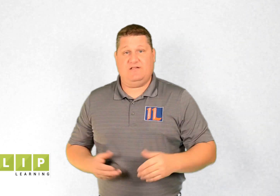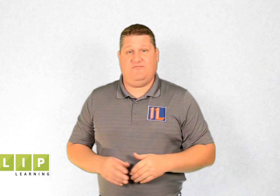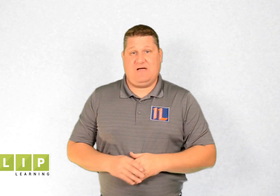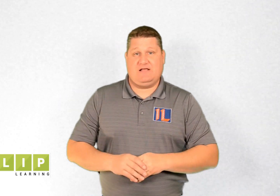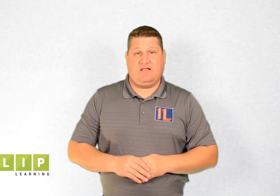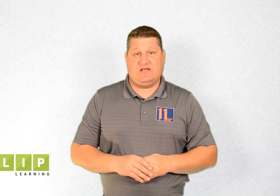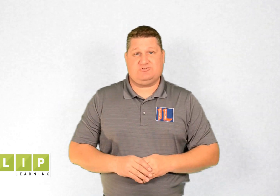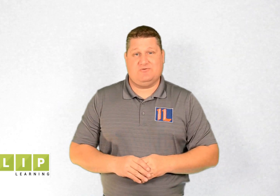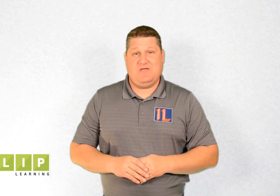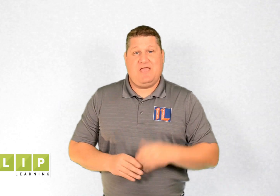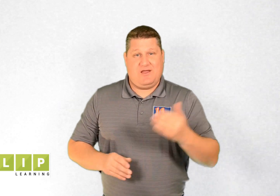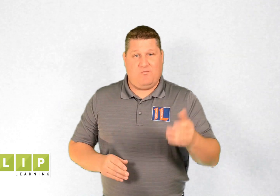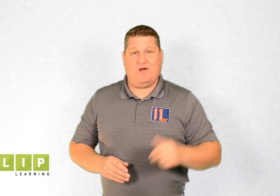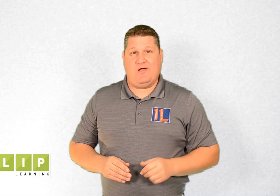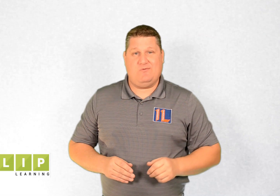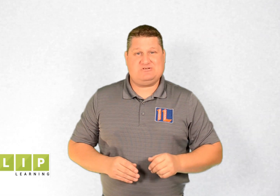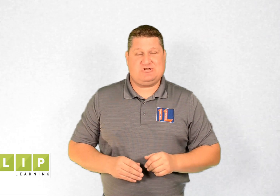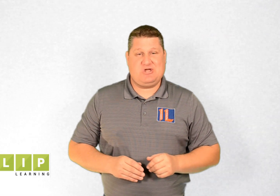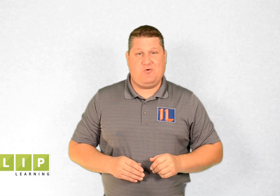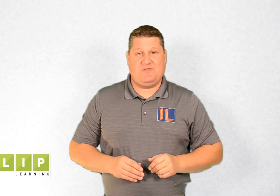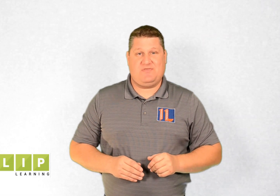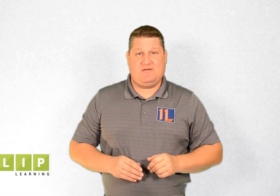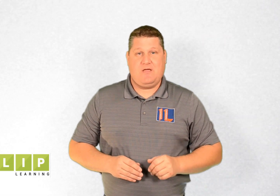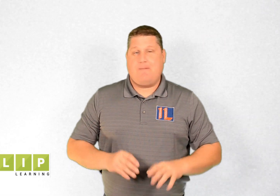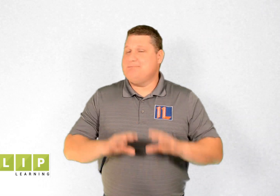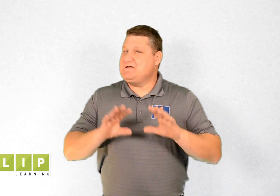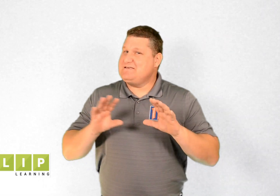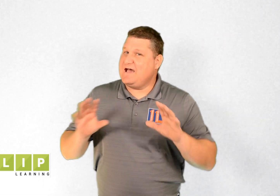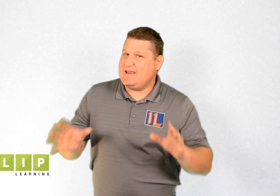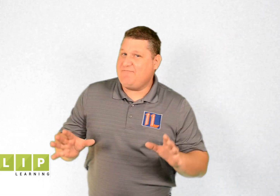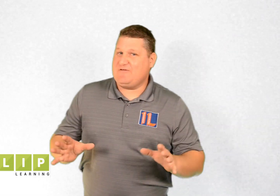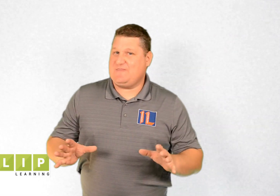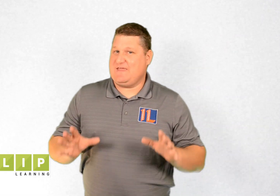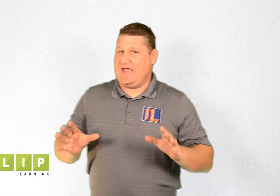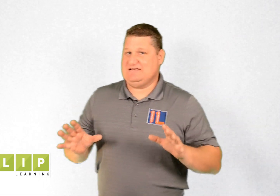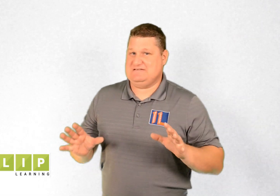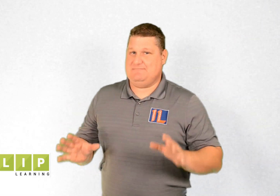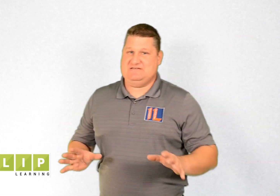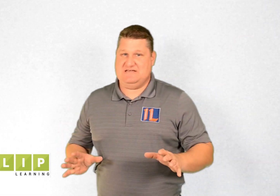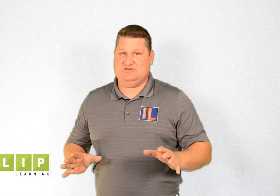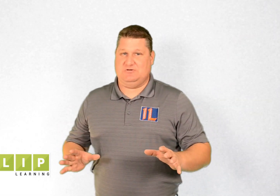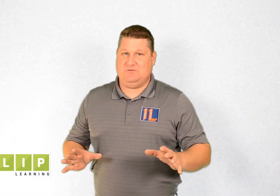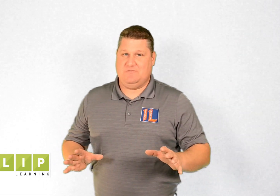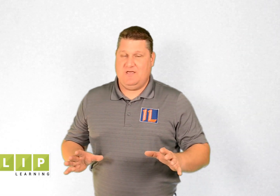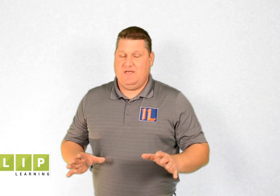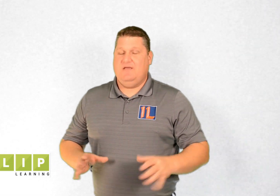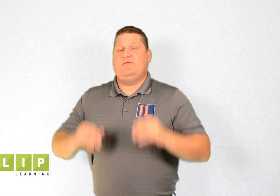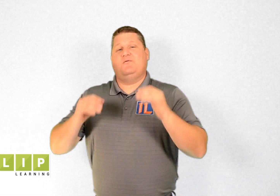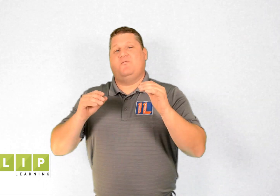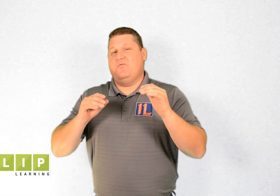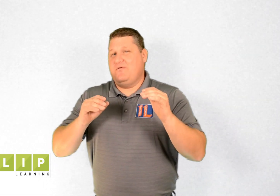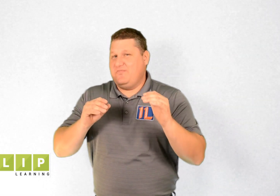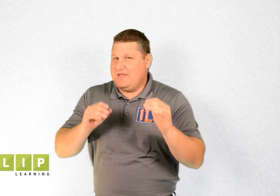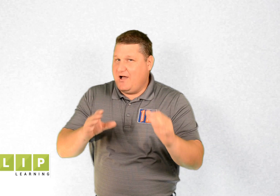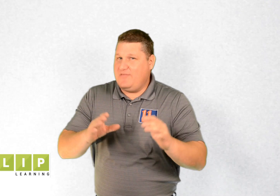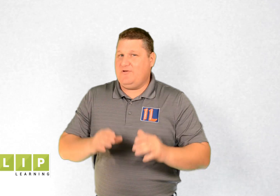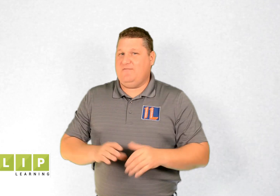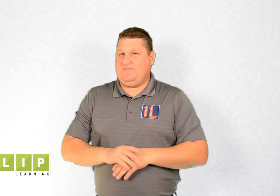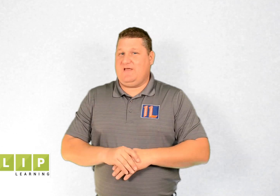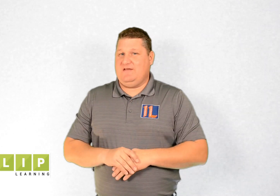of my classroom, and where I wish to go with it. But not everything has to be digital. The other side of